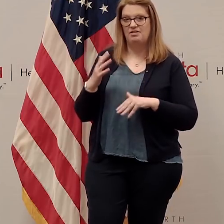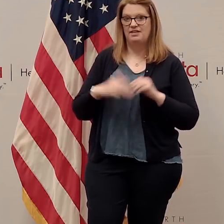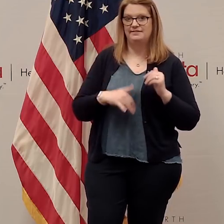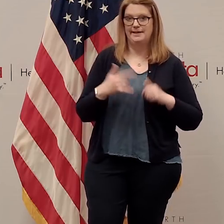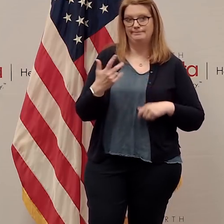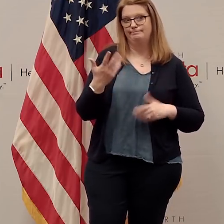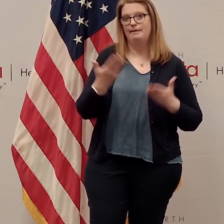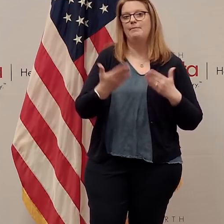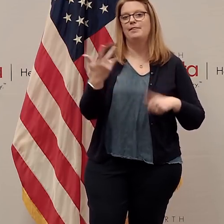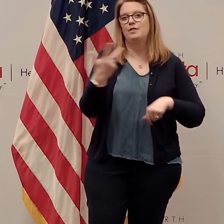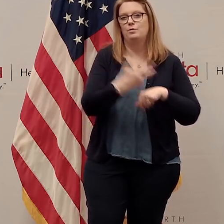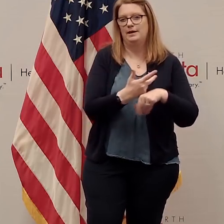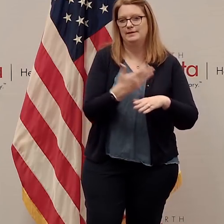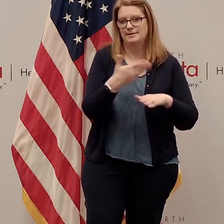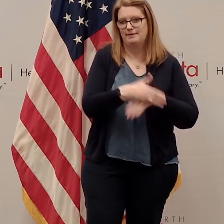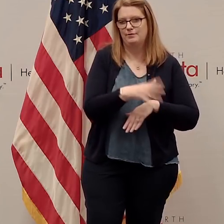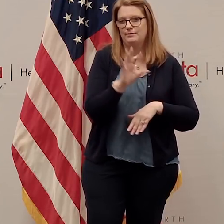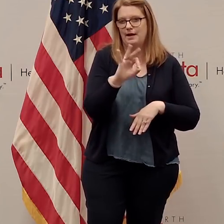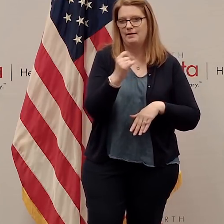is